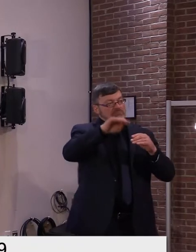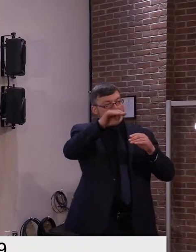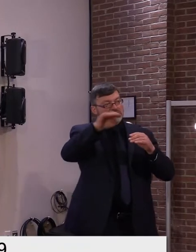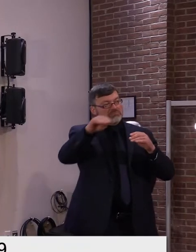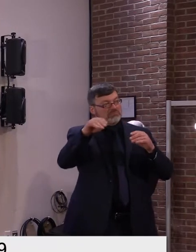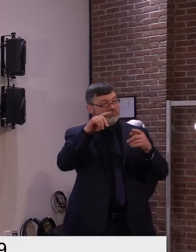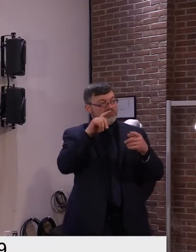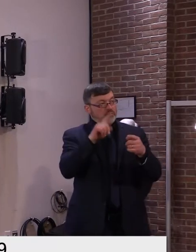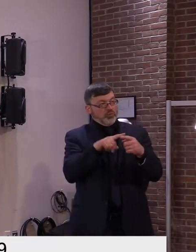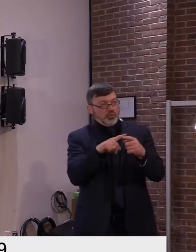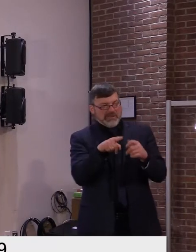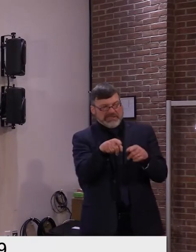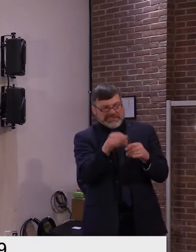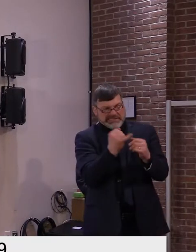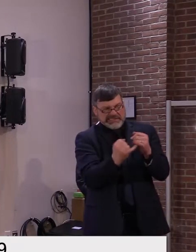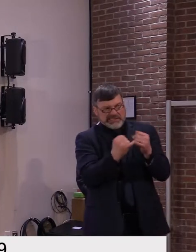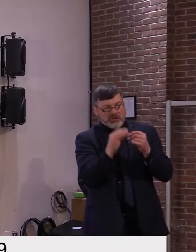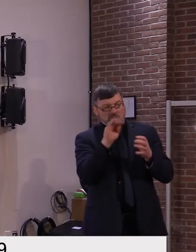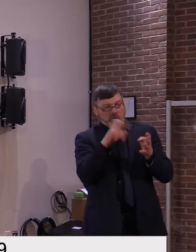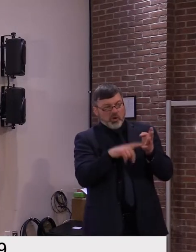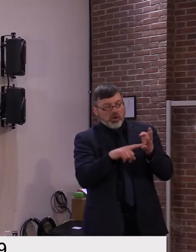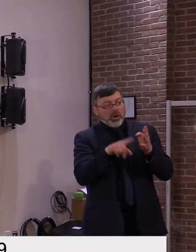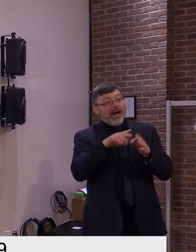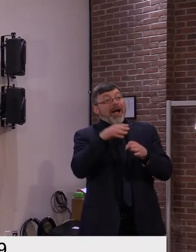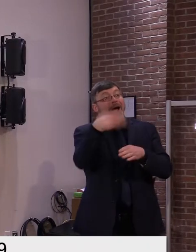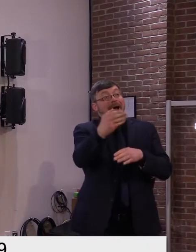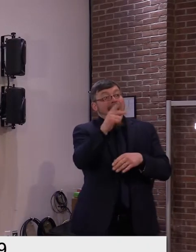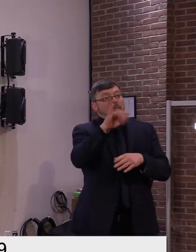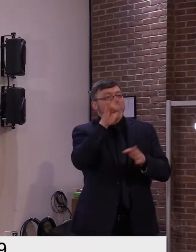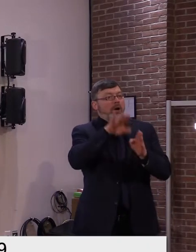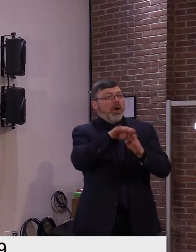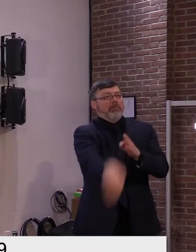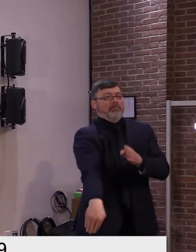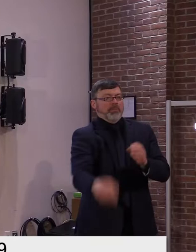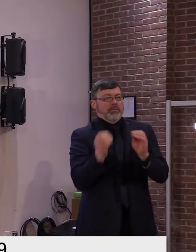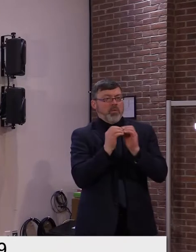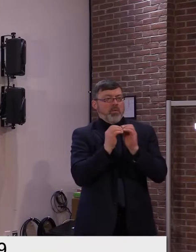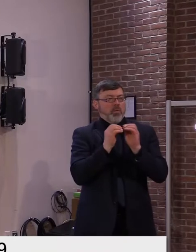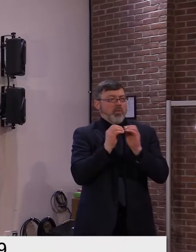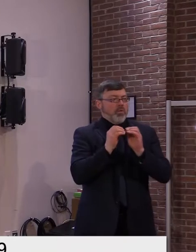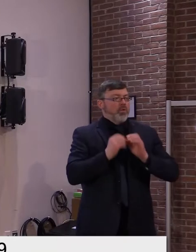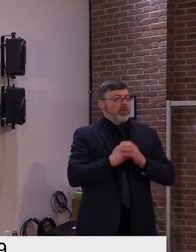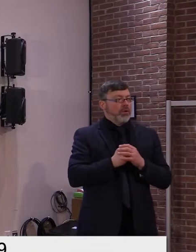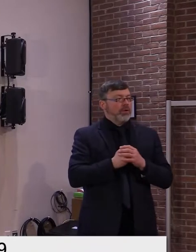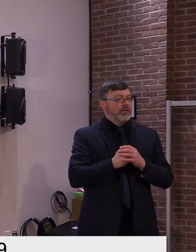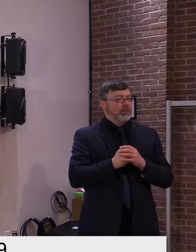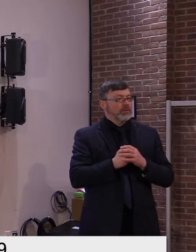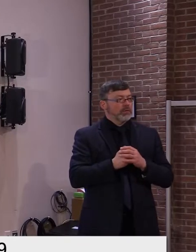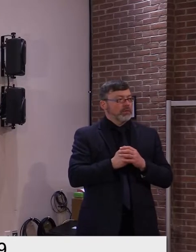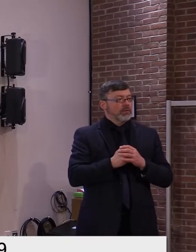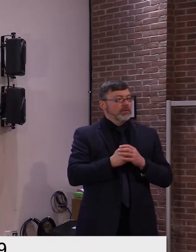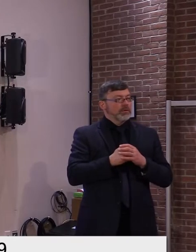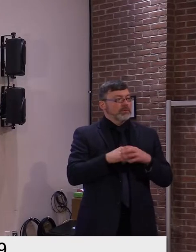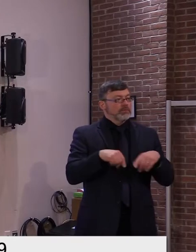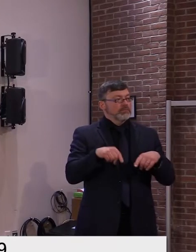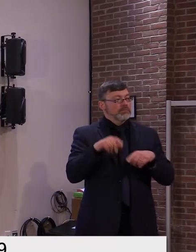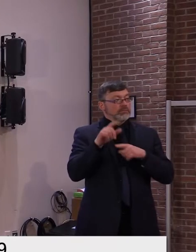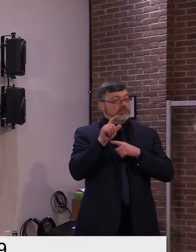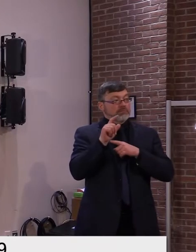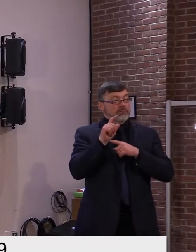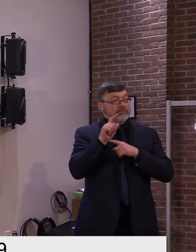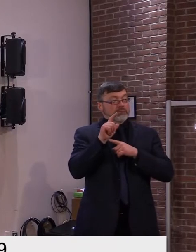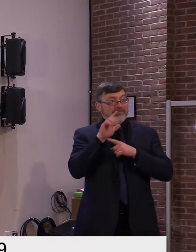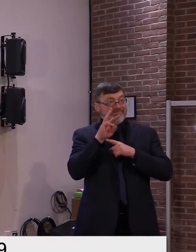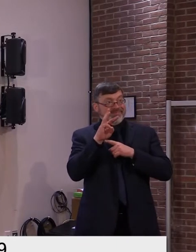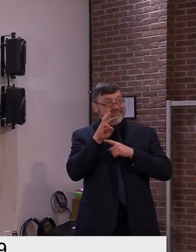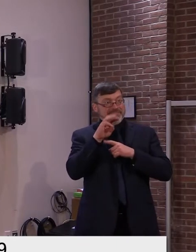We've made great progress in vaccination so far, with more than 26% of Vermonters vaccinated, but it will take some time to see